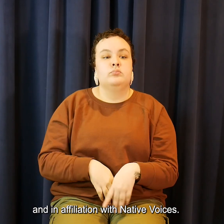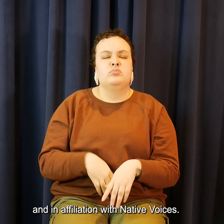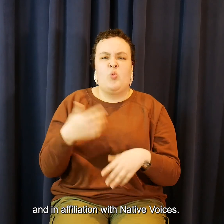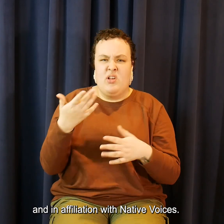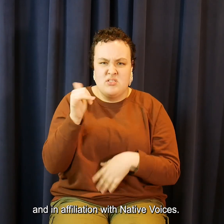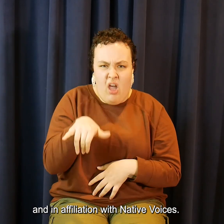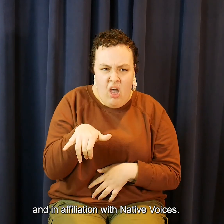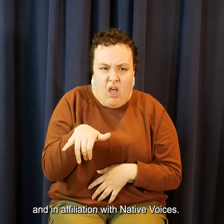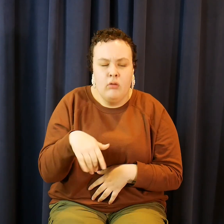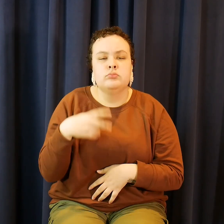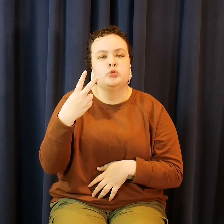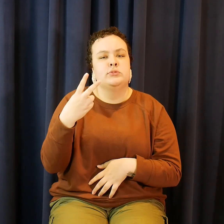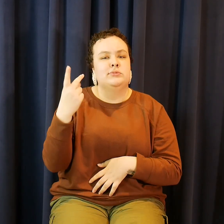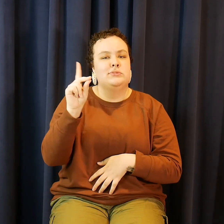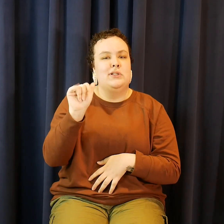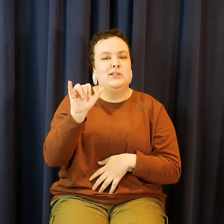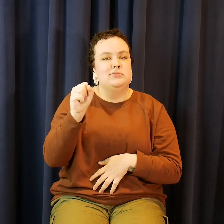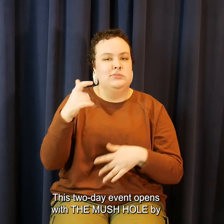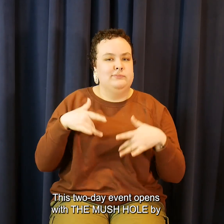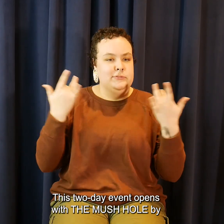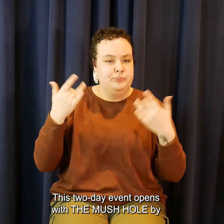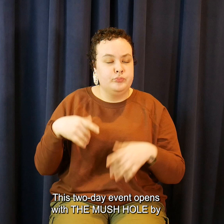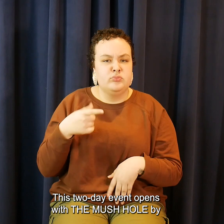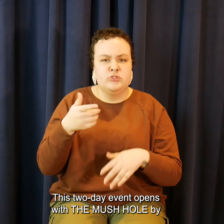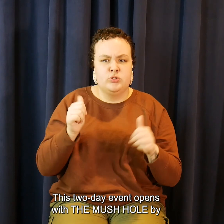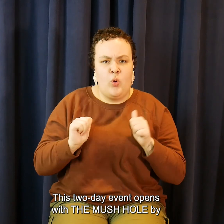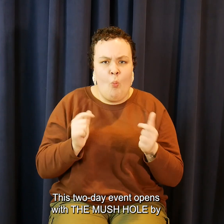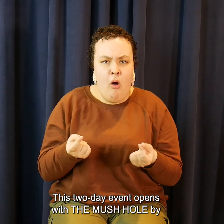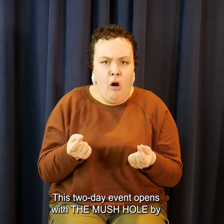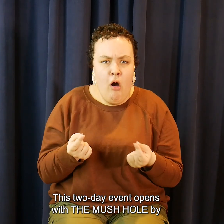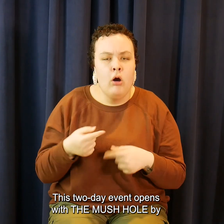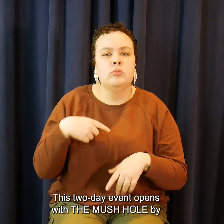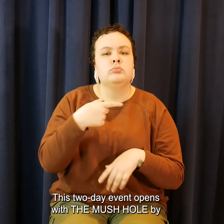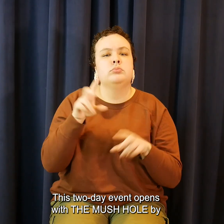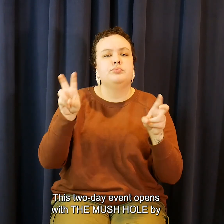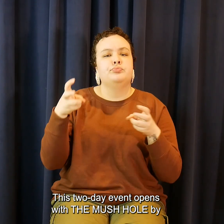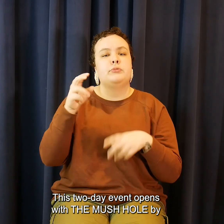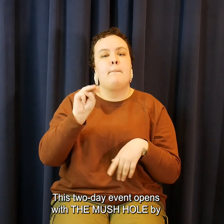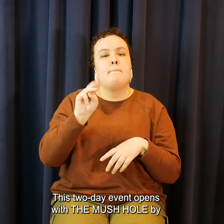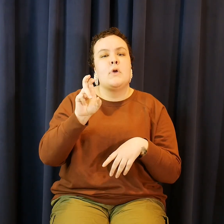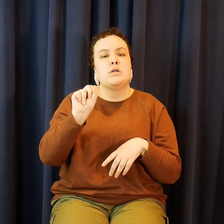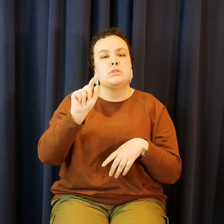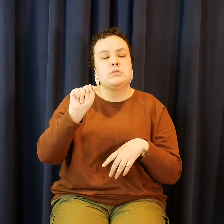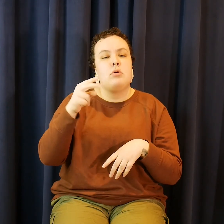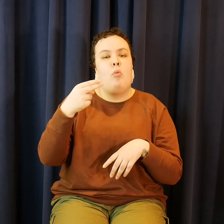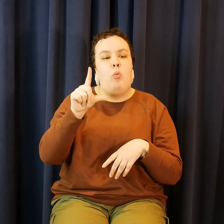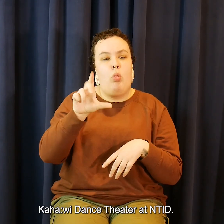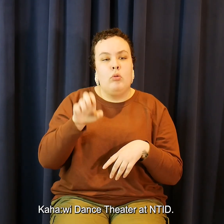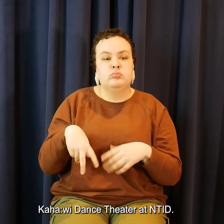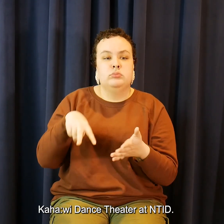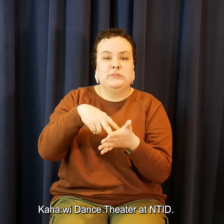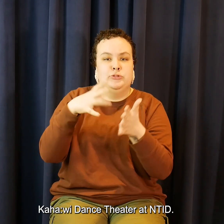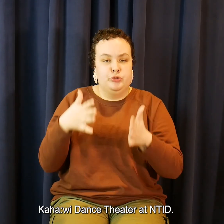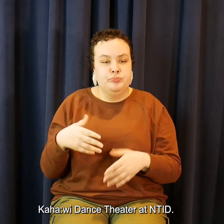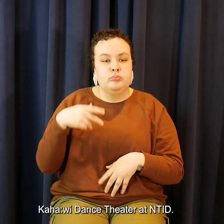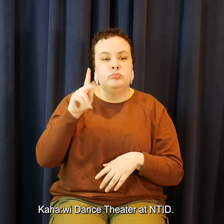Native Voices. This 2-day event opens with The Mush Hole by Kahawai Dance Theater